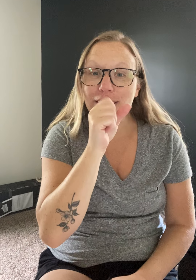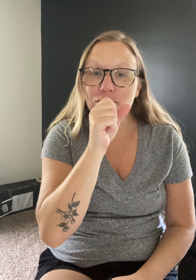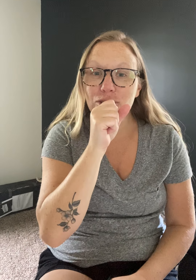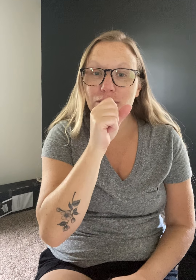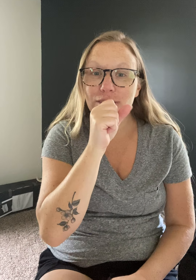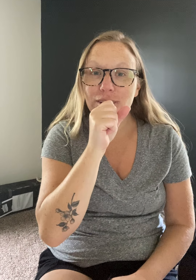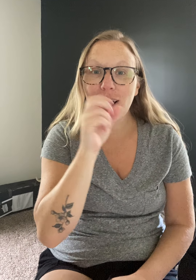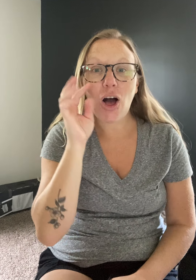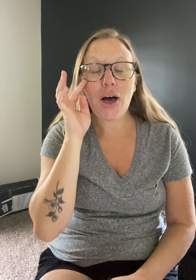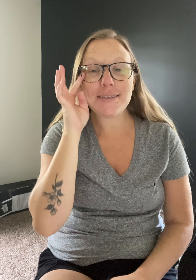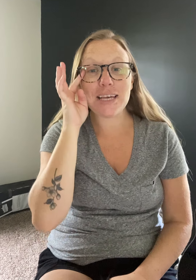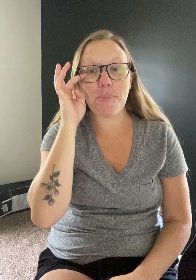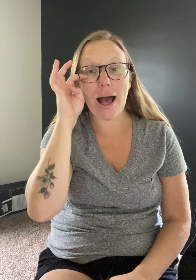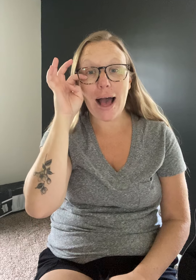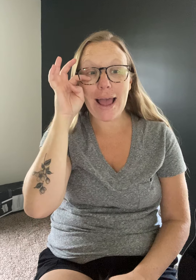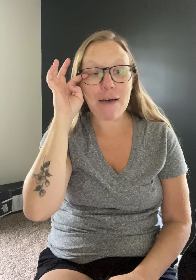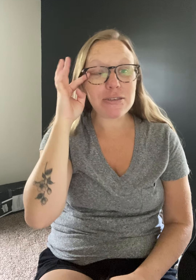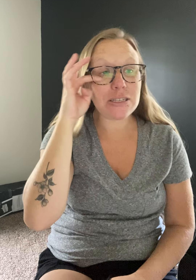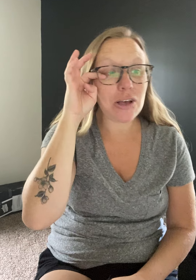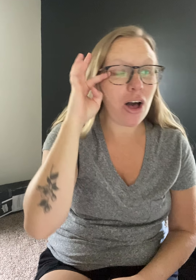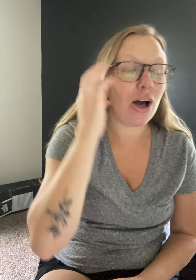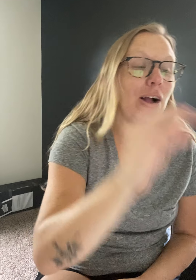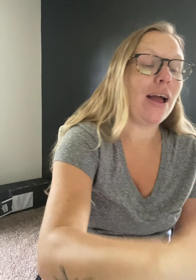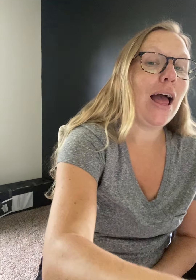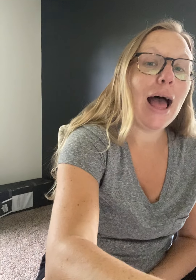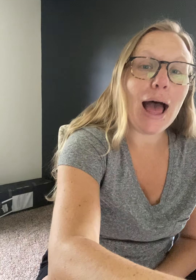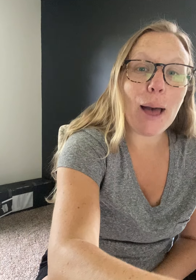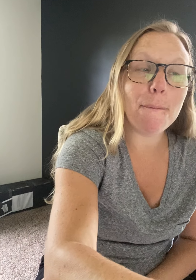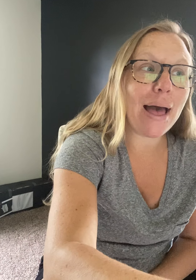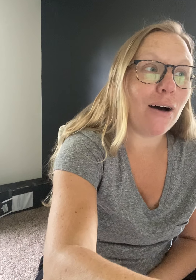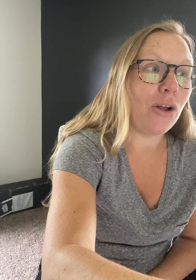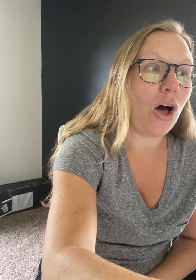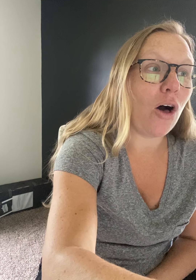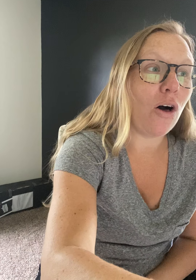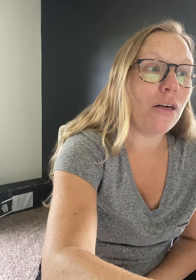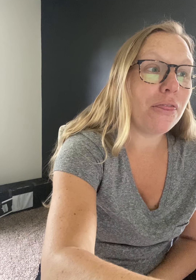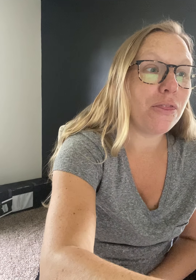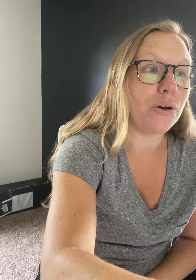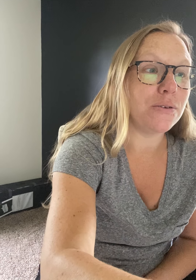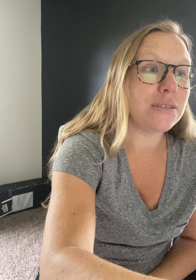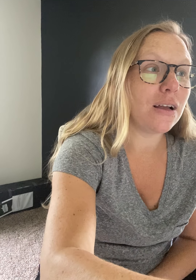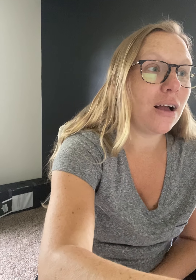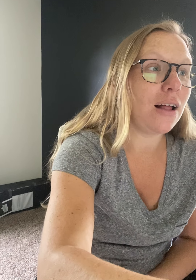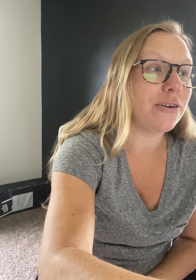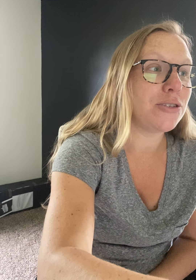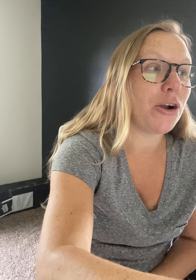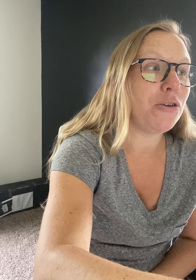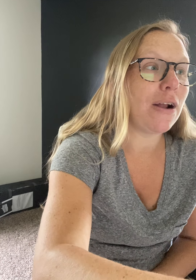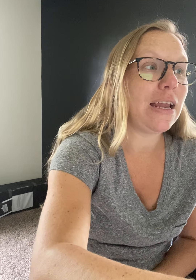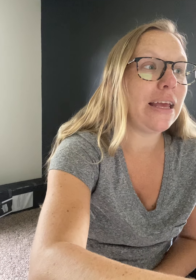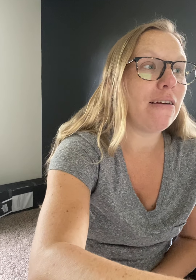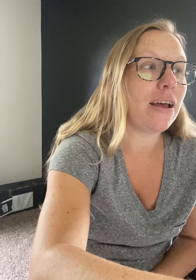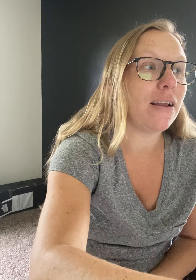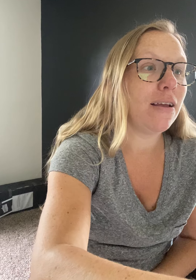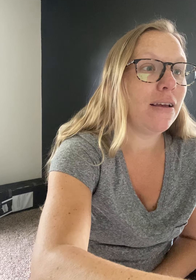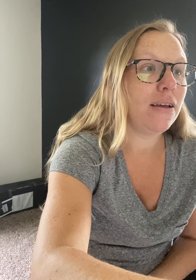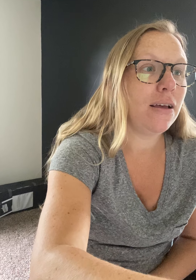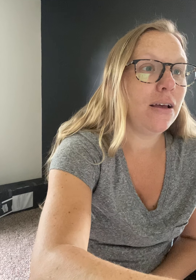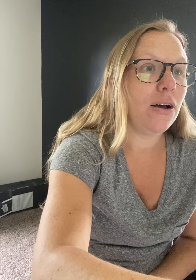orange. Awesome. I have a song about all those colors. Are you ready to hear it?